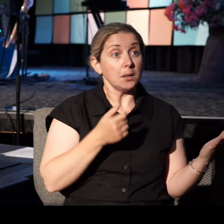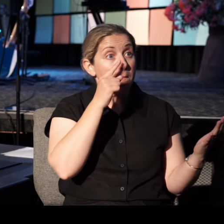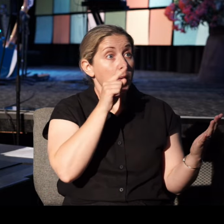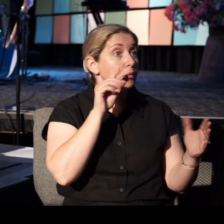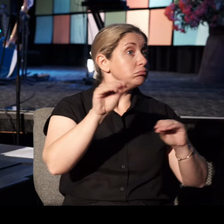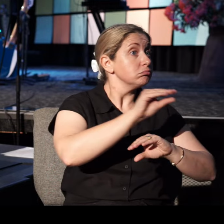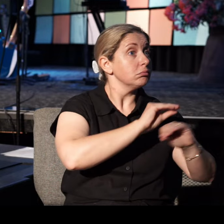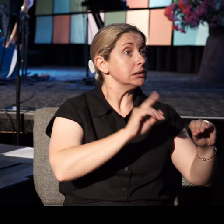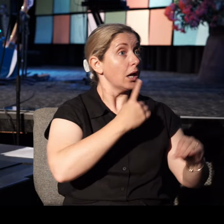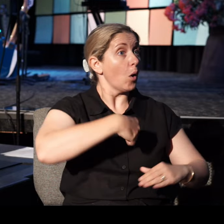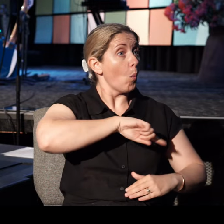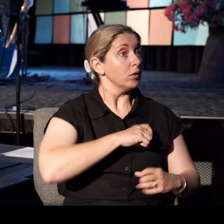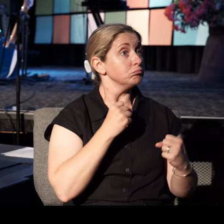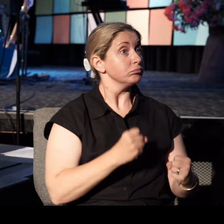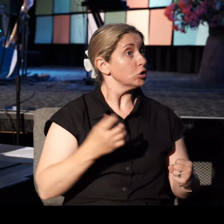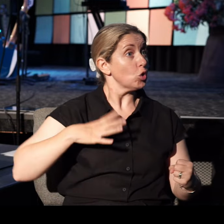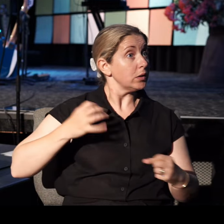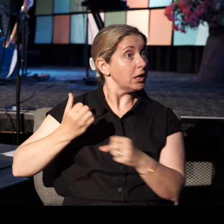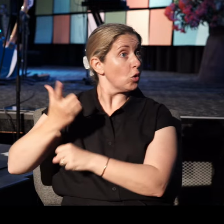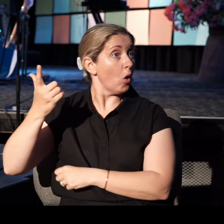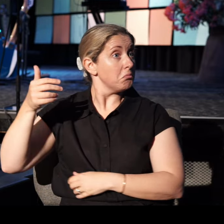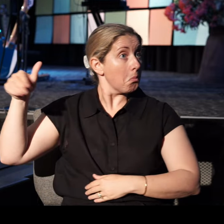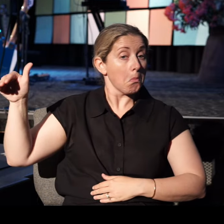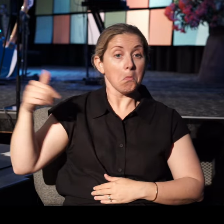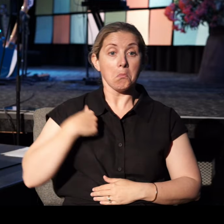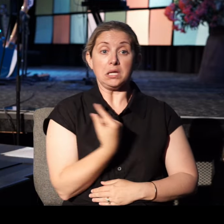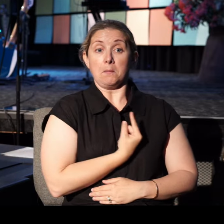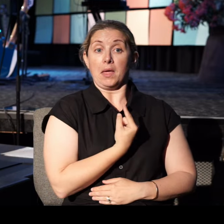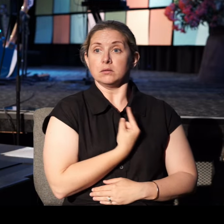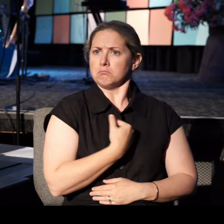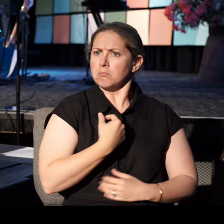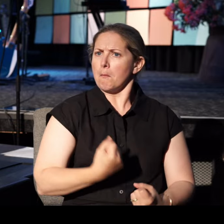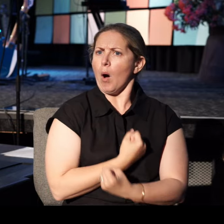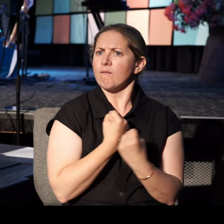being independent, powerful people who were free.